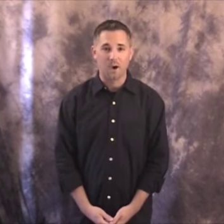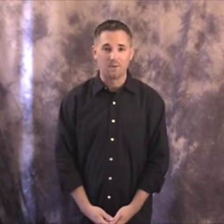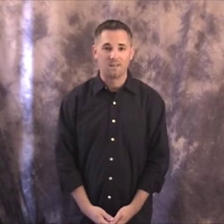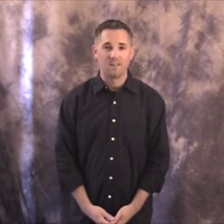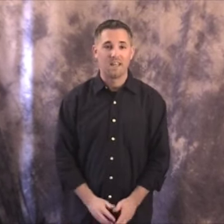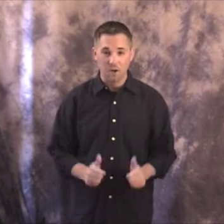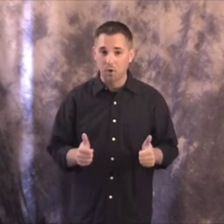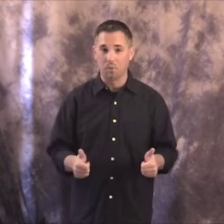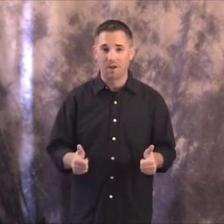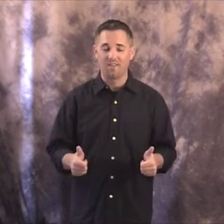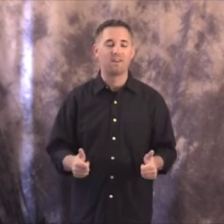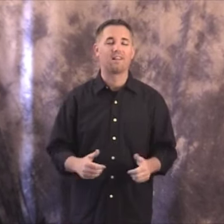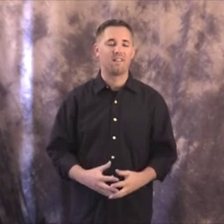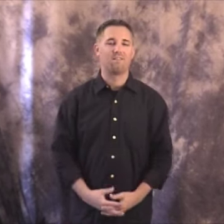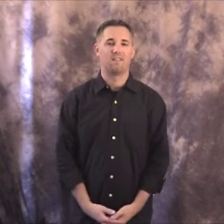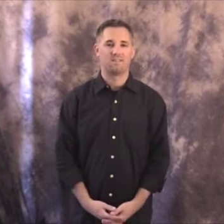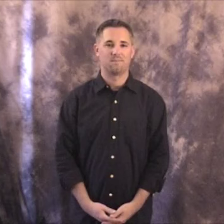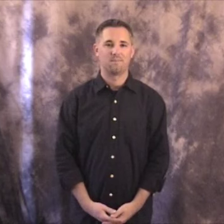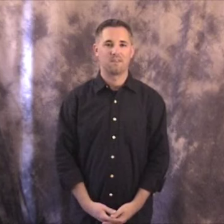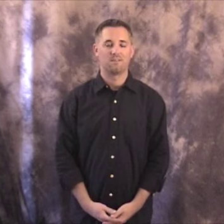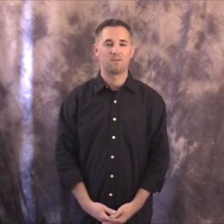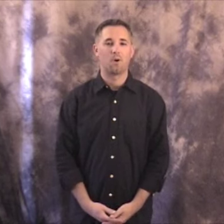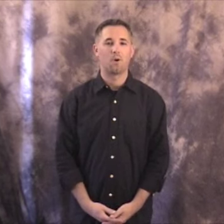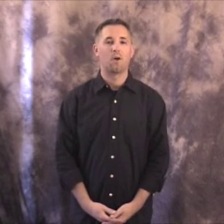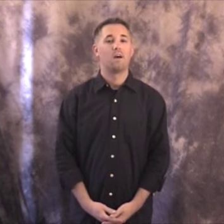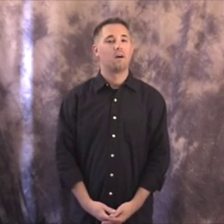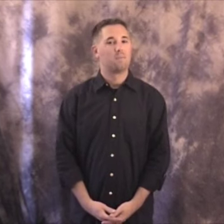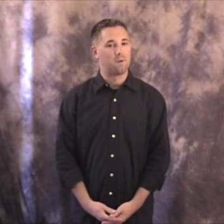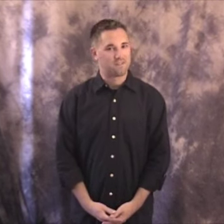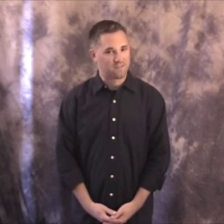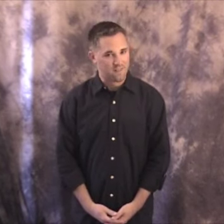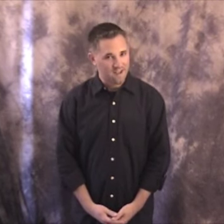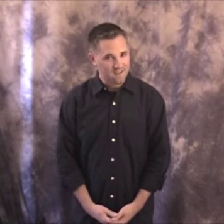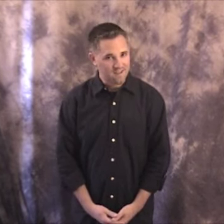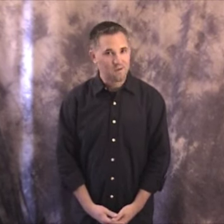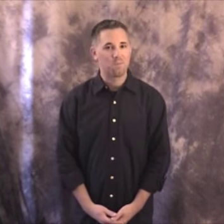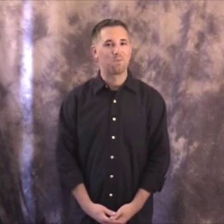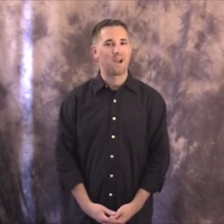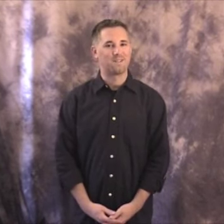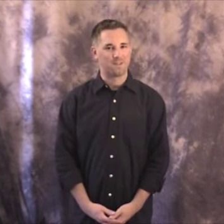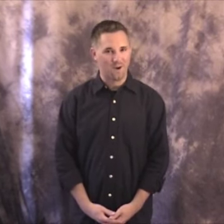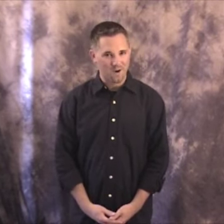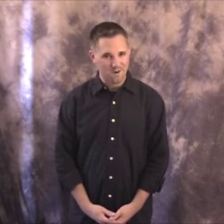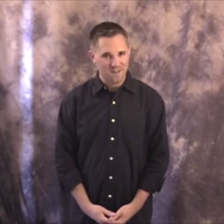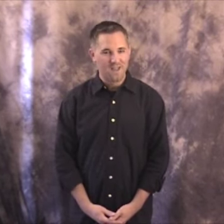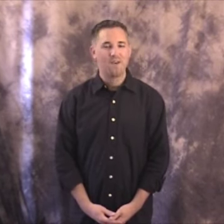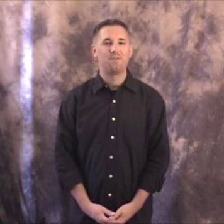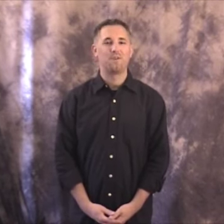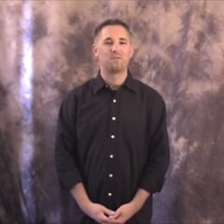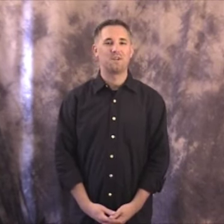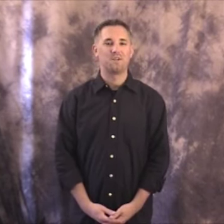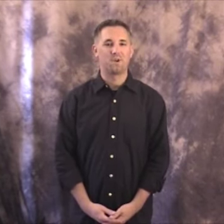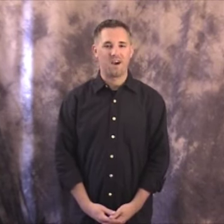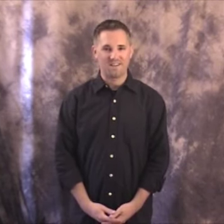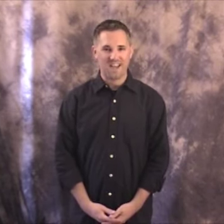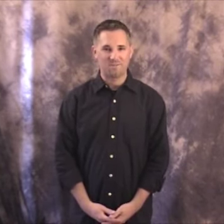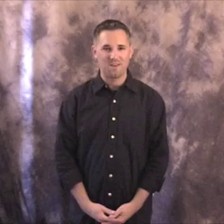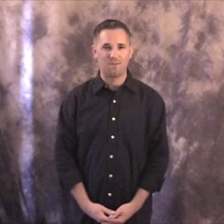out in a good way. They're going to love this. So, best of luck. Practice hard. Feel free to contact me if you have